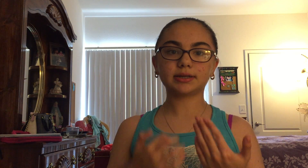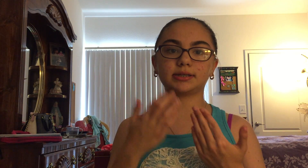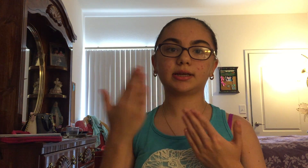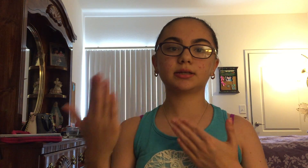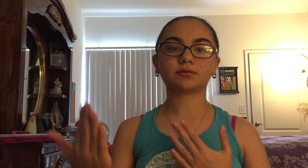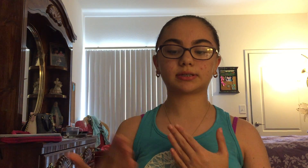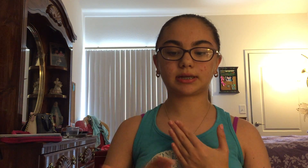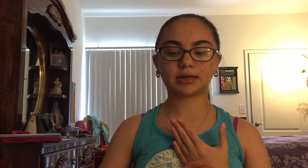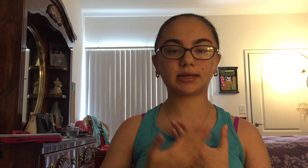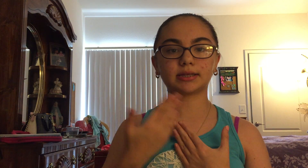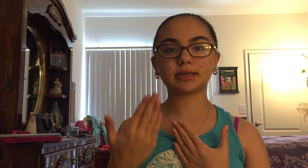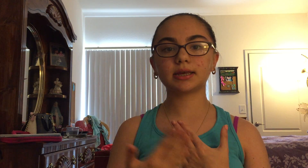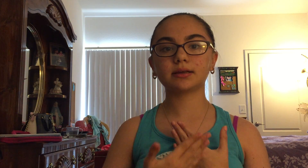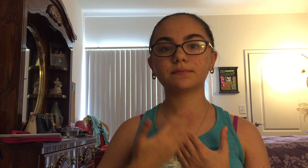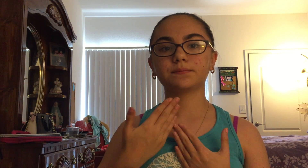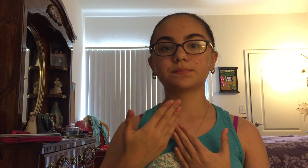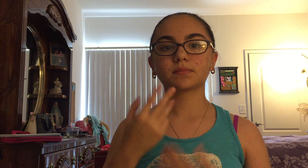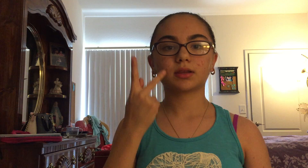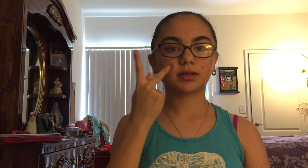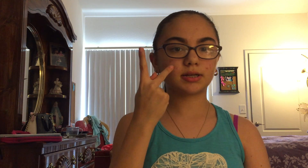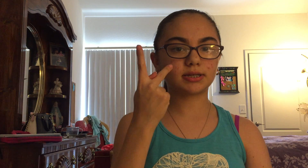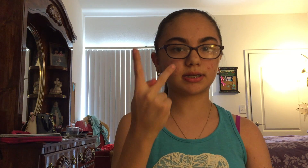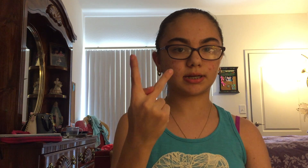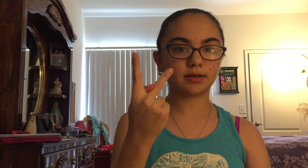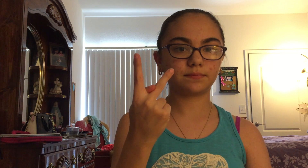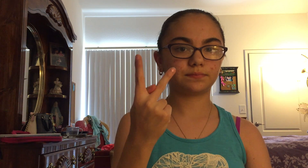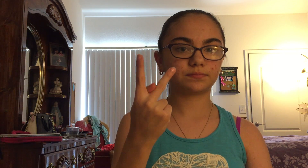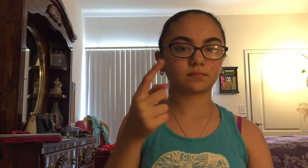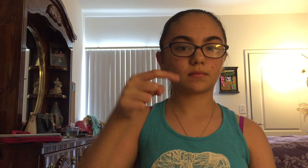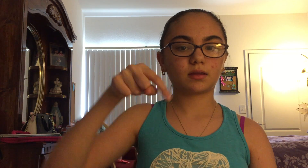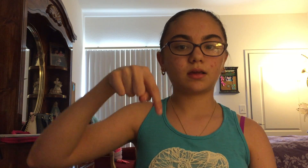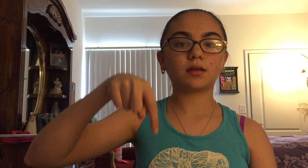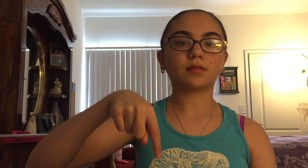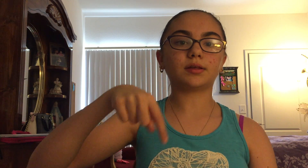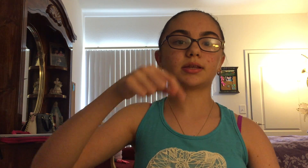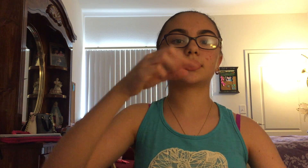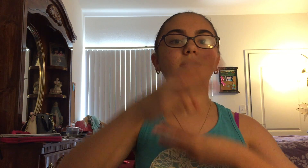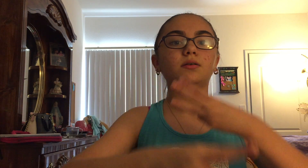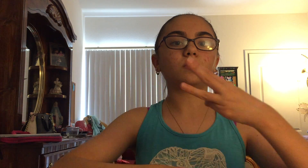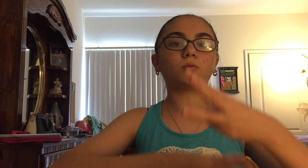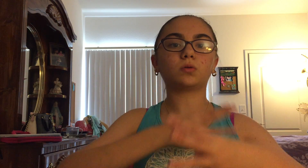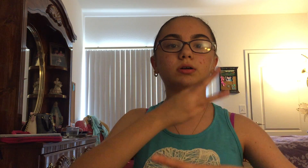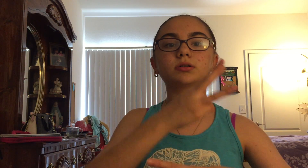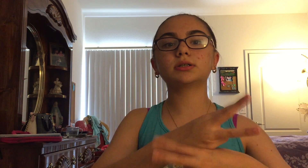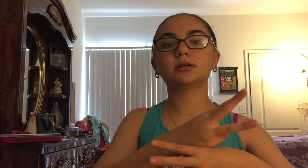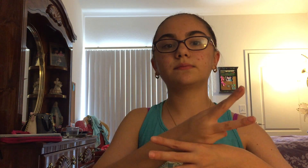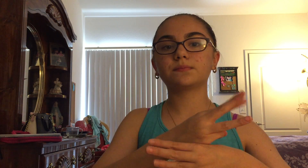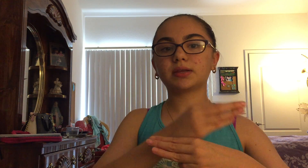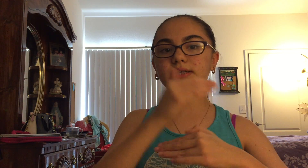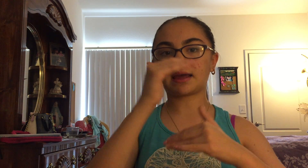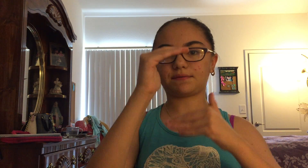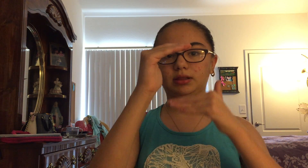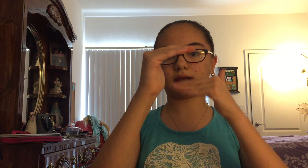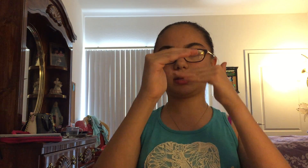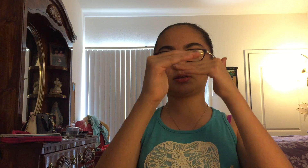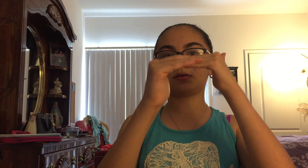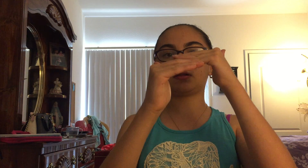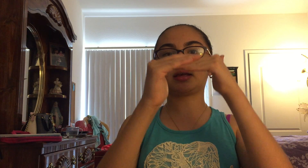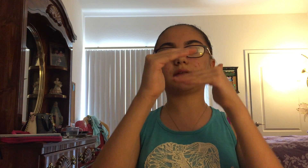to see so I said easy to see this world is heavenly so go like